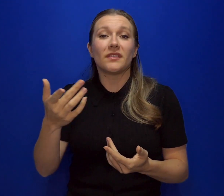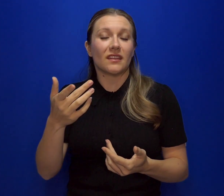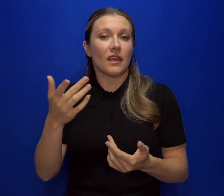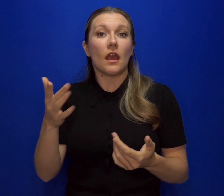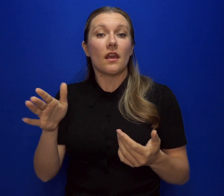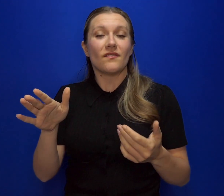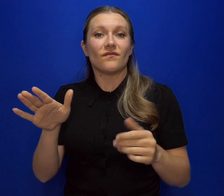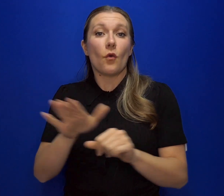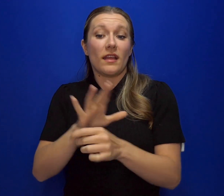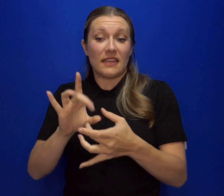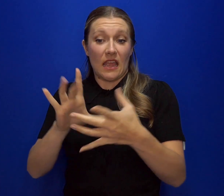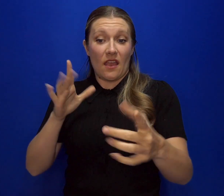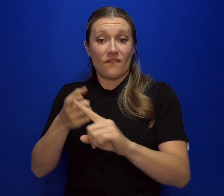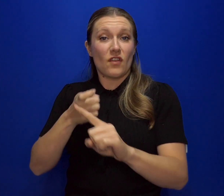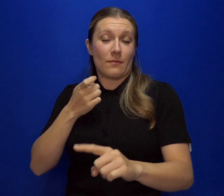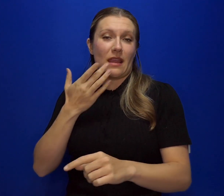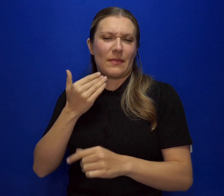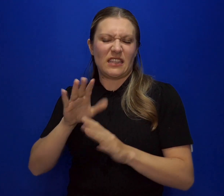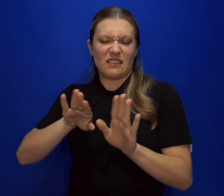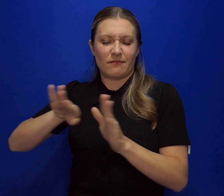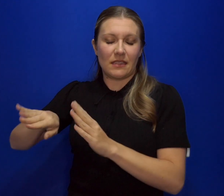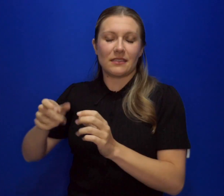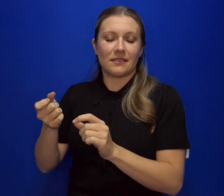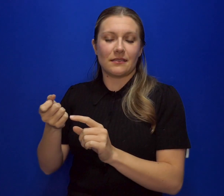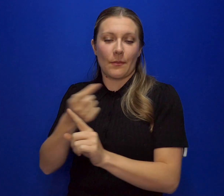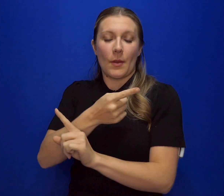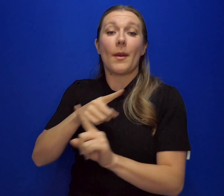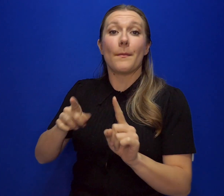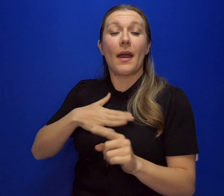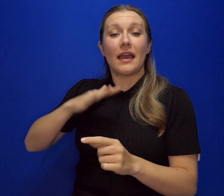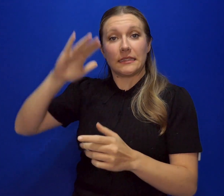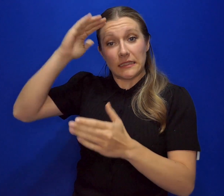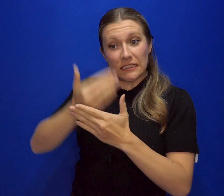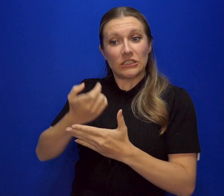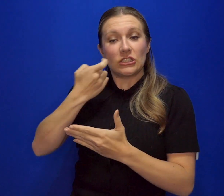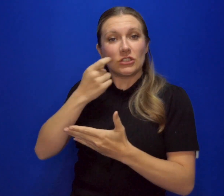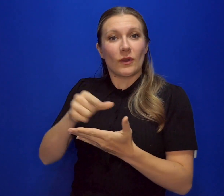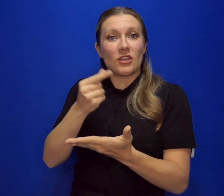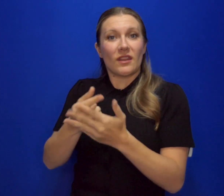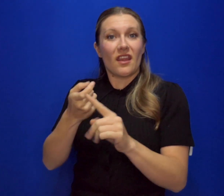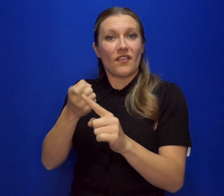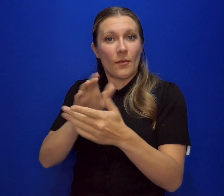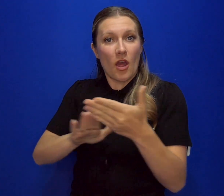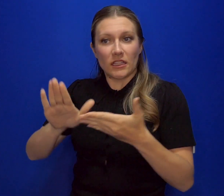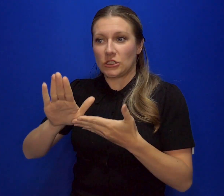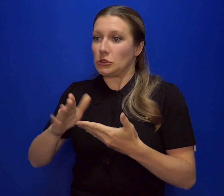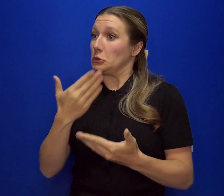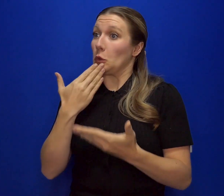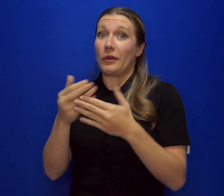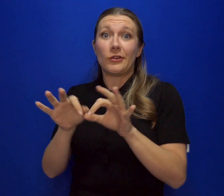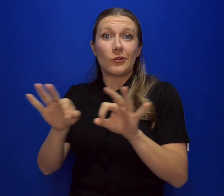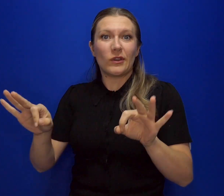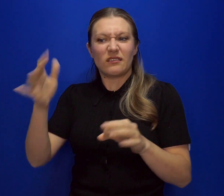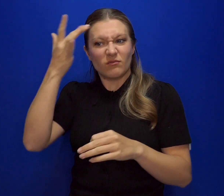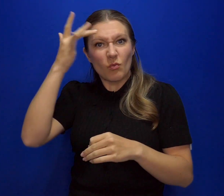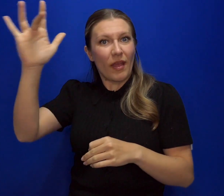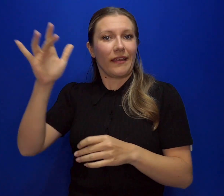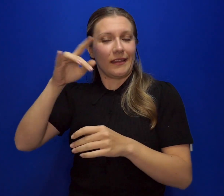completely disconnected from diabetes. My son just graduated from college. He's got a really good degree. He's a bright kid. And we told him, like, come